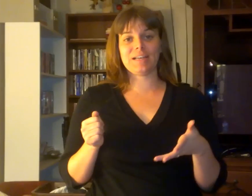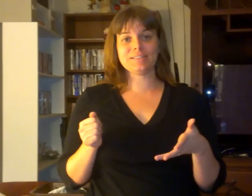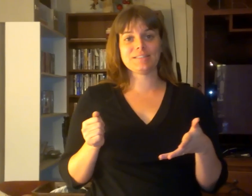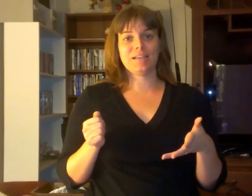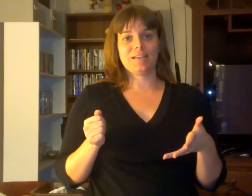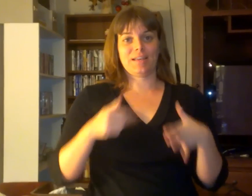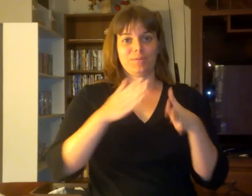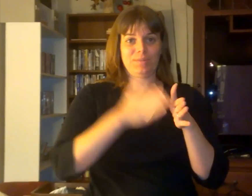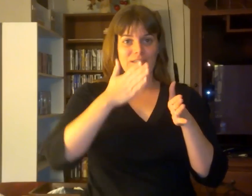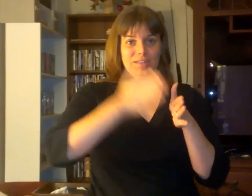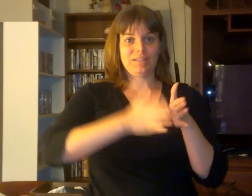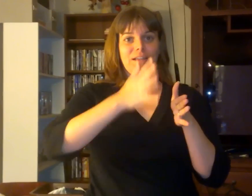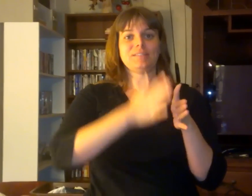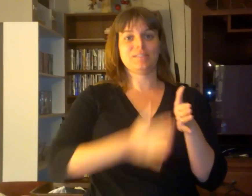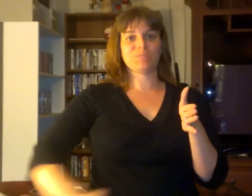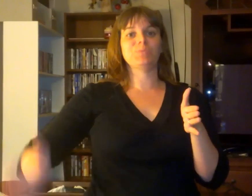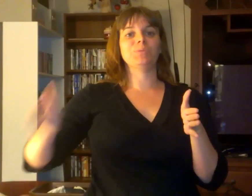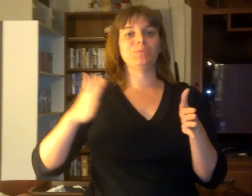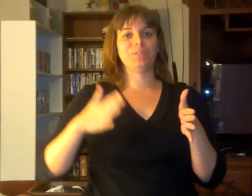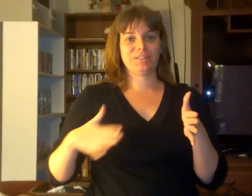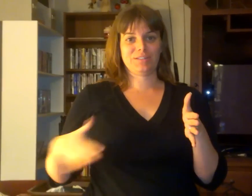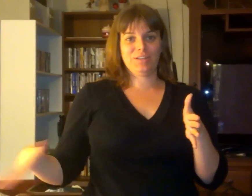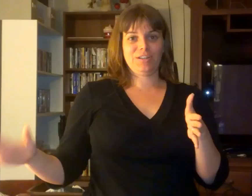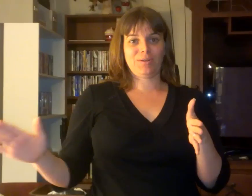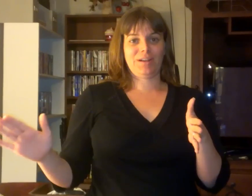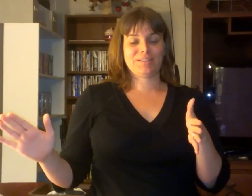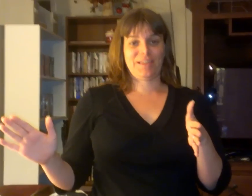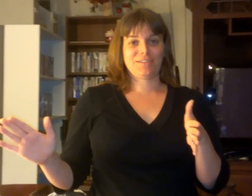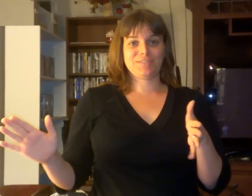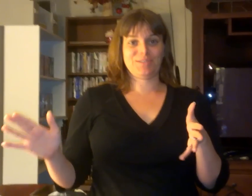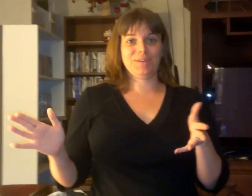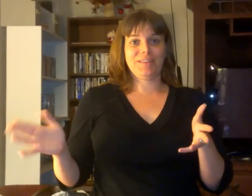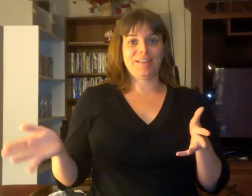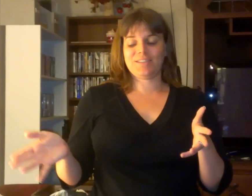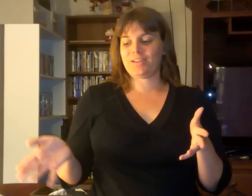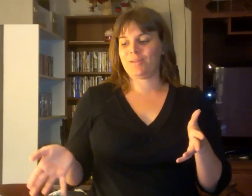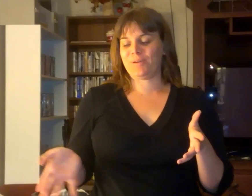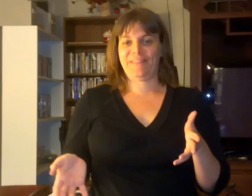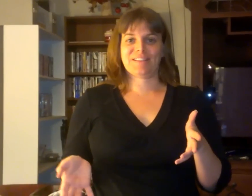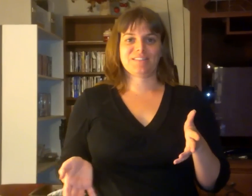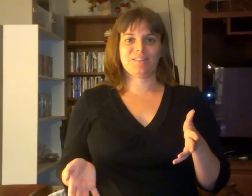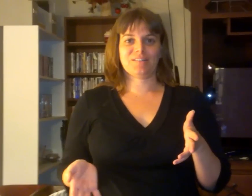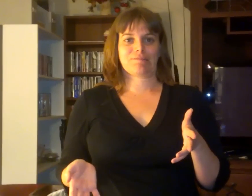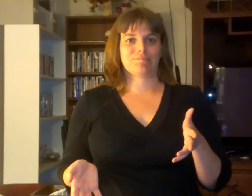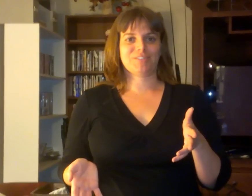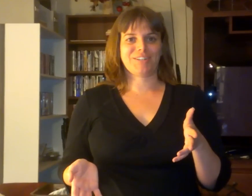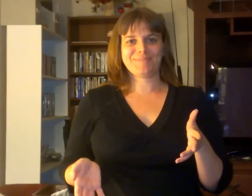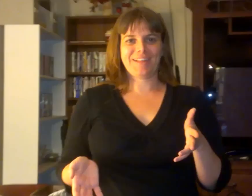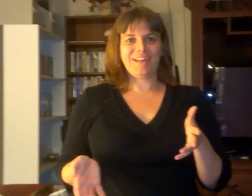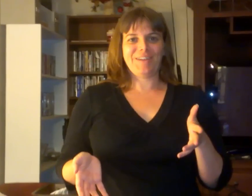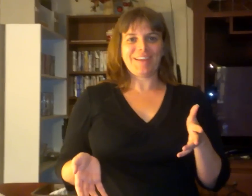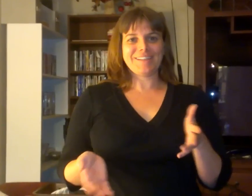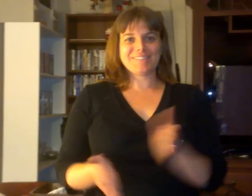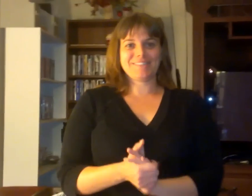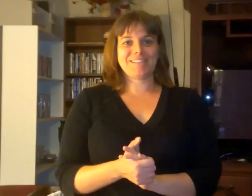class that will be nice and smooth and going on together. So that's it. Okay, don't whine. That's the dog. Sorry. Okay, guys, that's